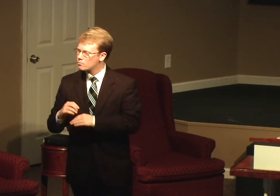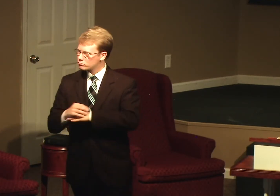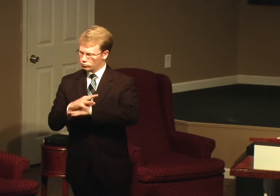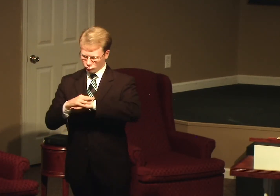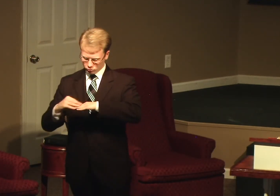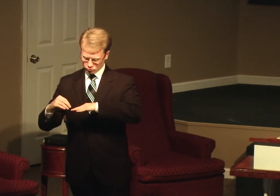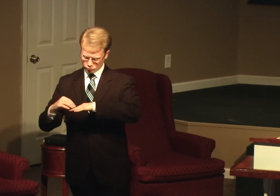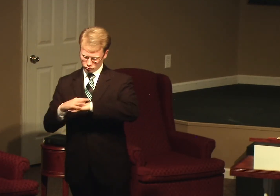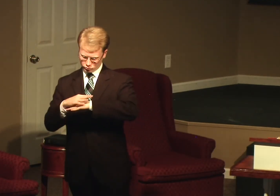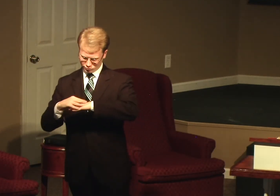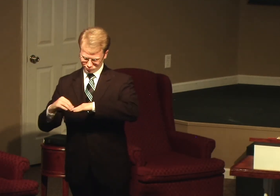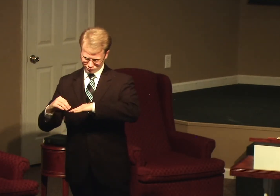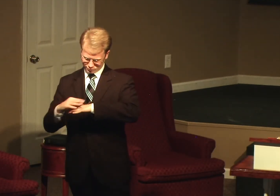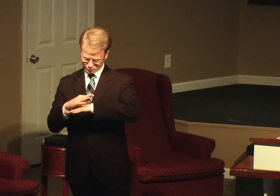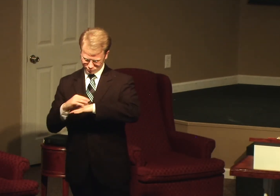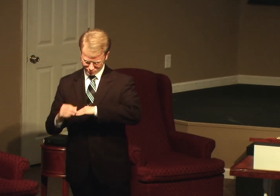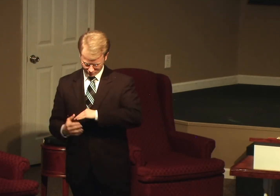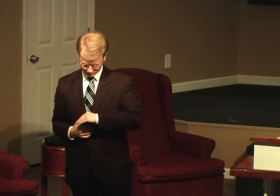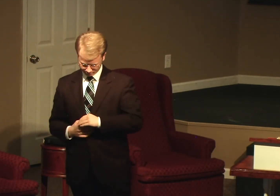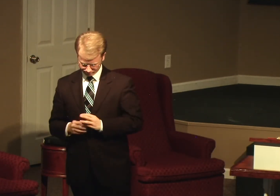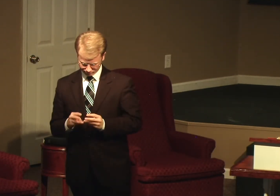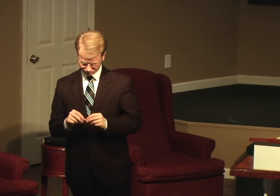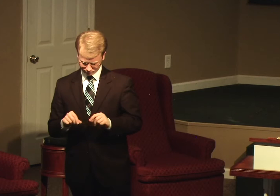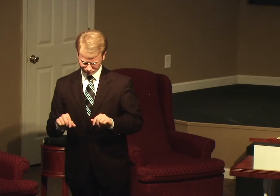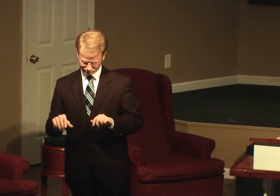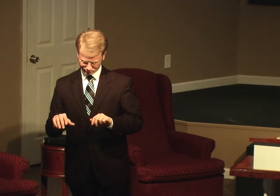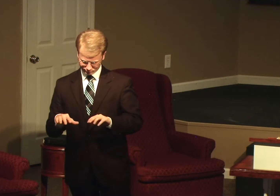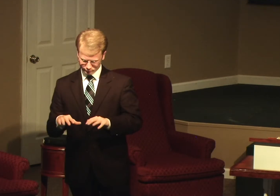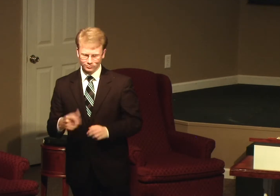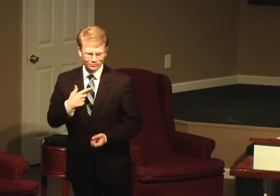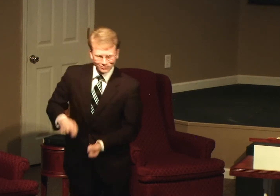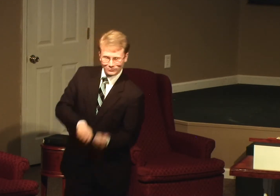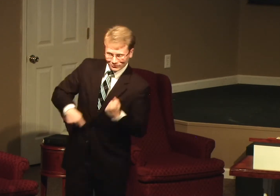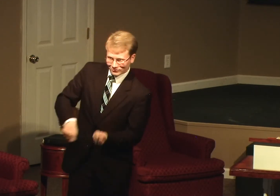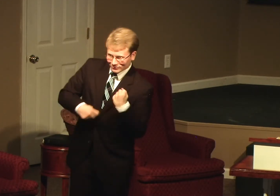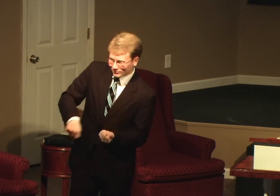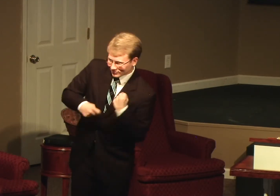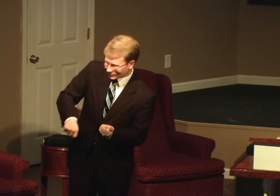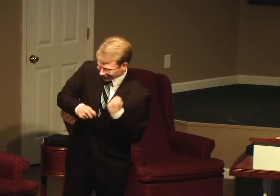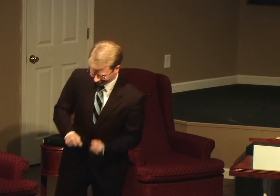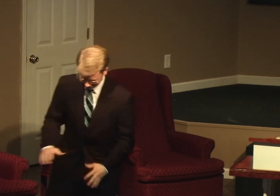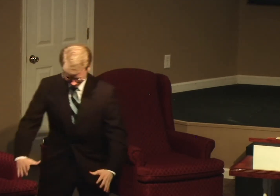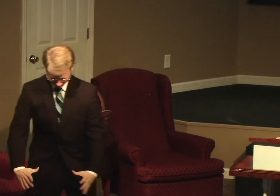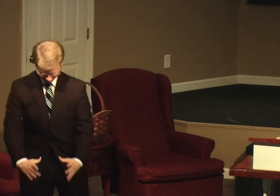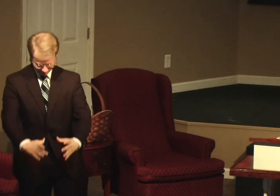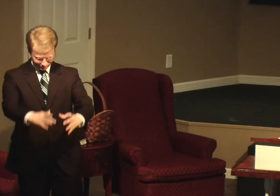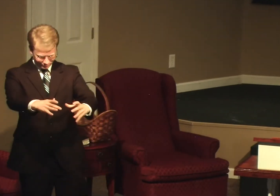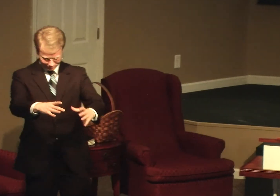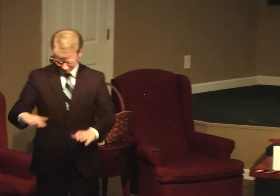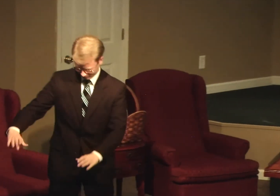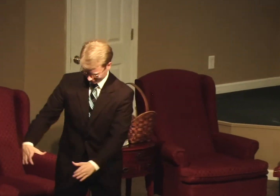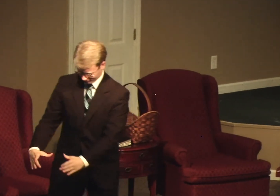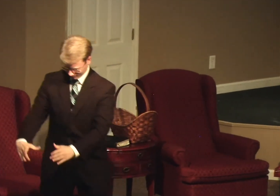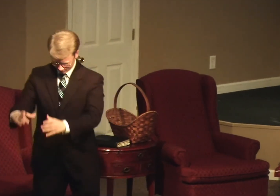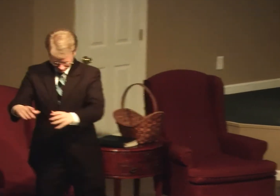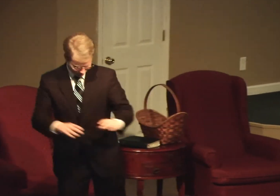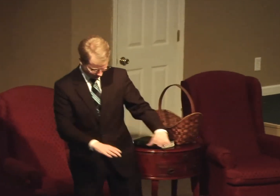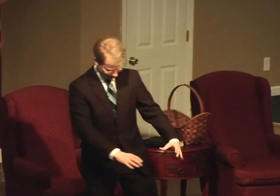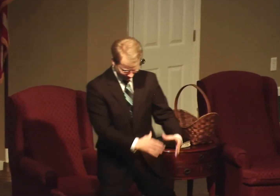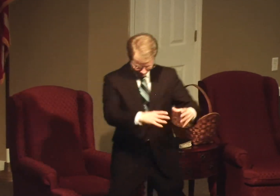This used to be my sign for beach, but I learned this sign yesterday. So you go to the beach, and you dig a hole, you know, you build up your castle,